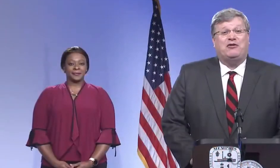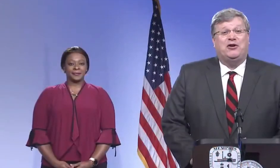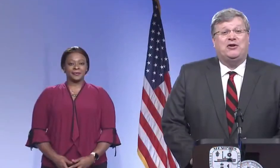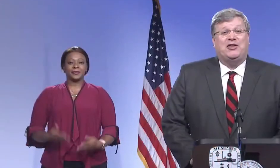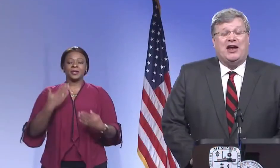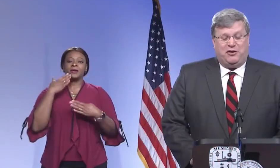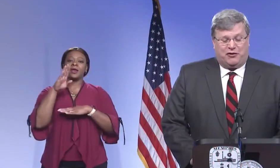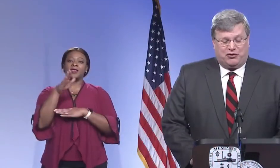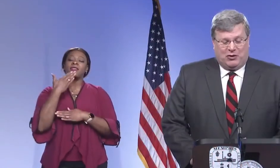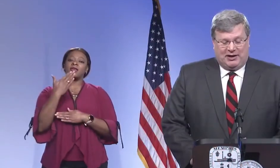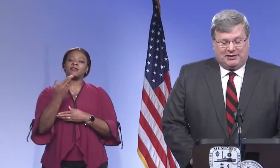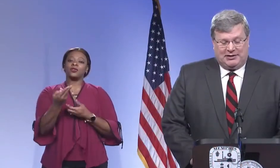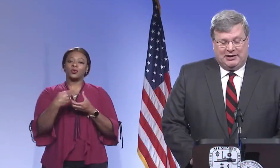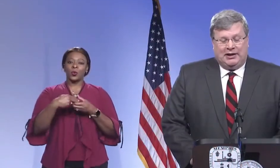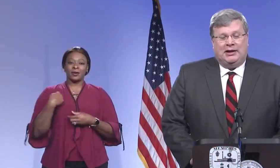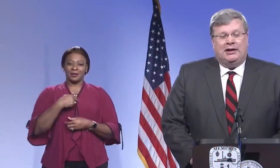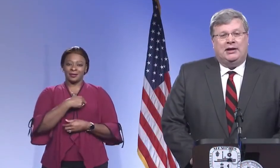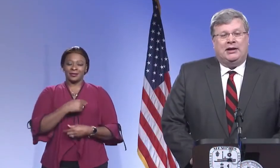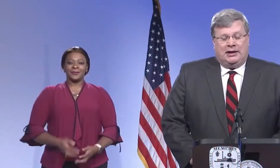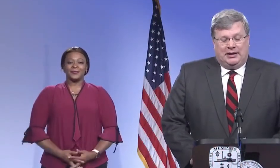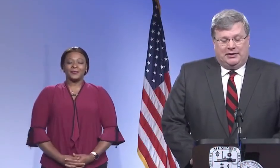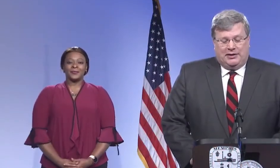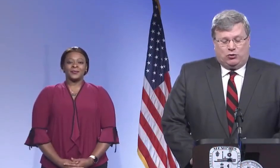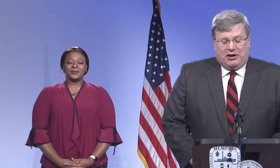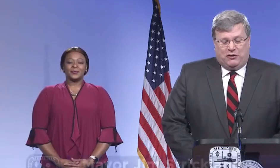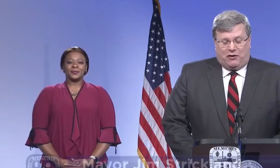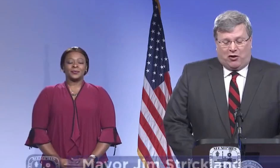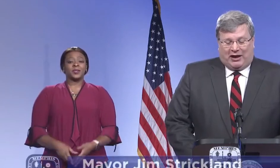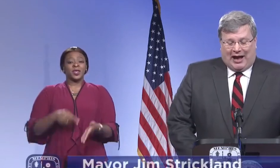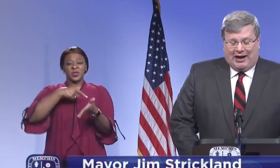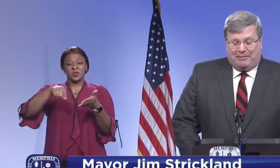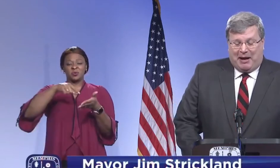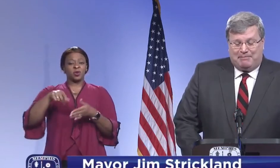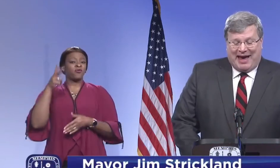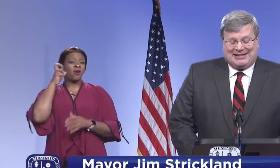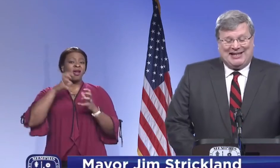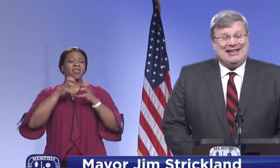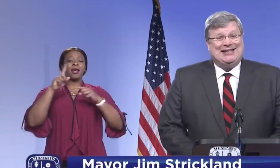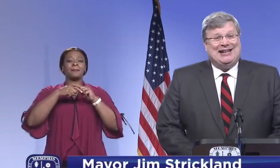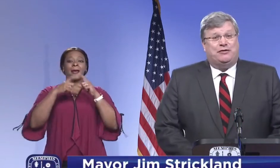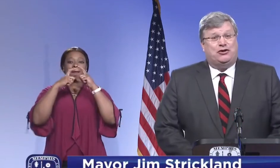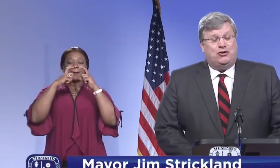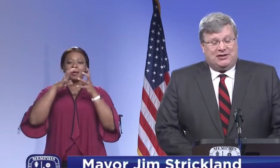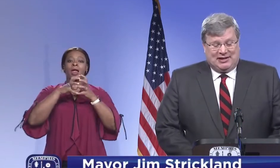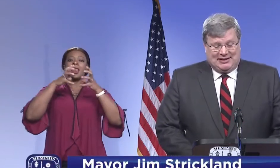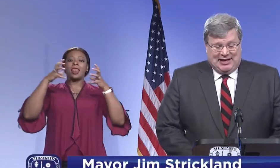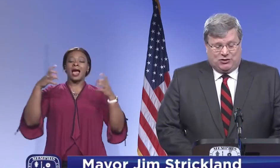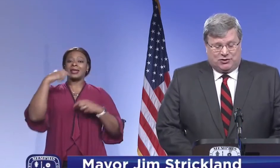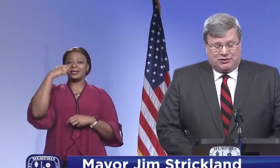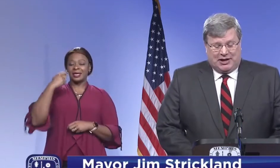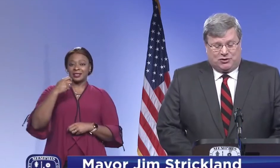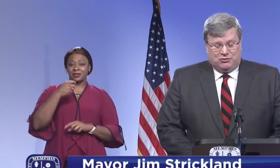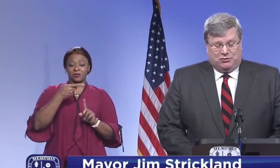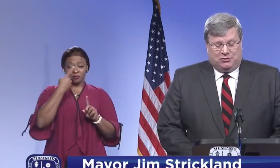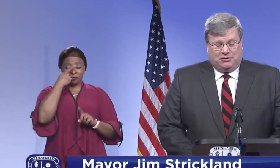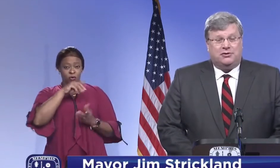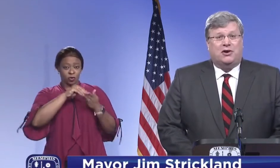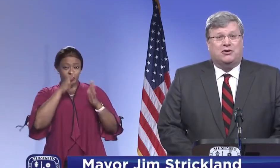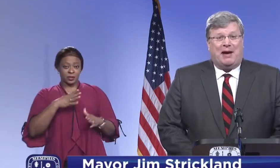Good afternoon, and thank you for joining us. This week, you've heard a lot about mass testing of students and teachers as